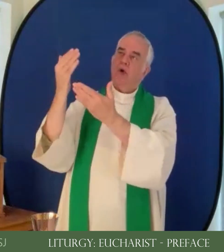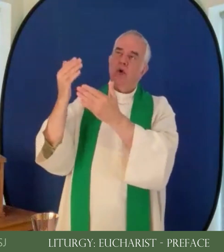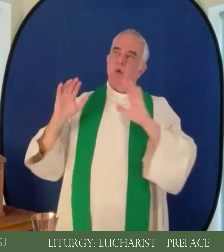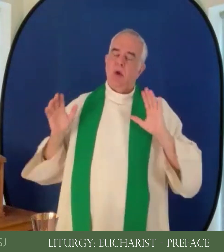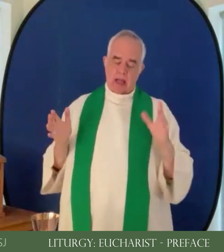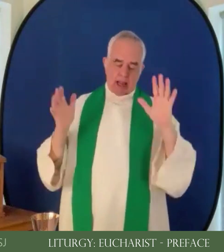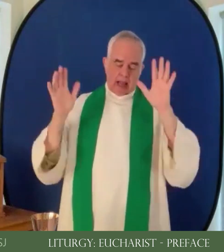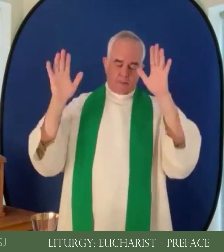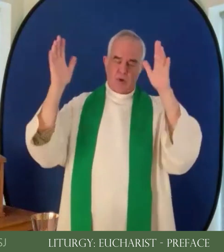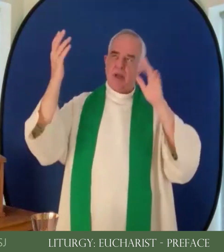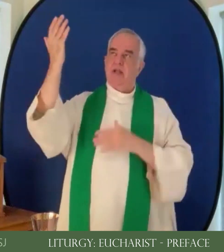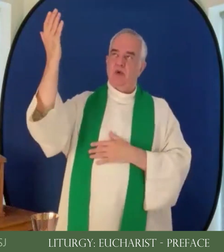you and praise you.